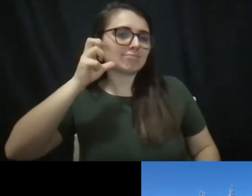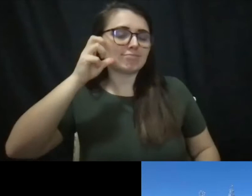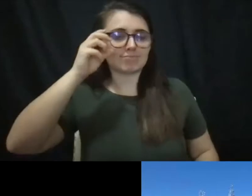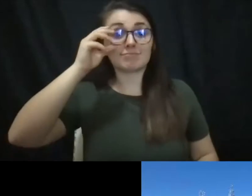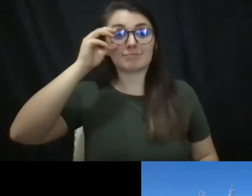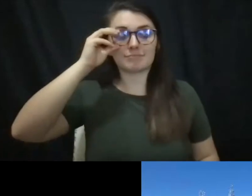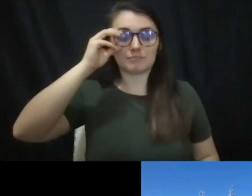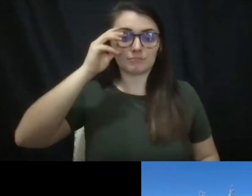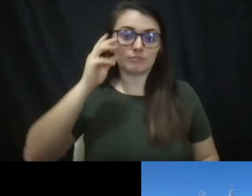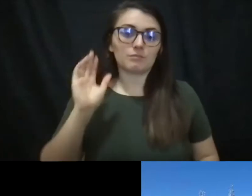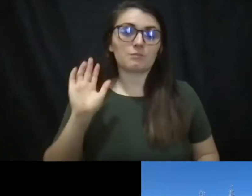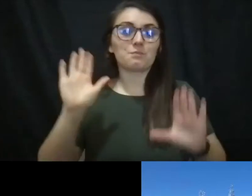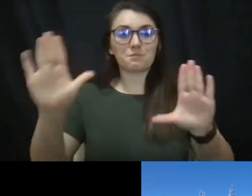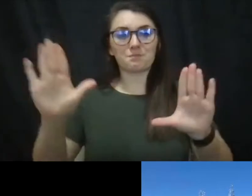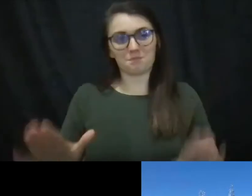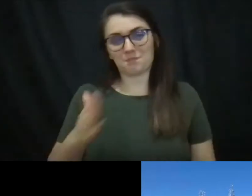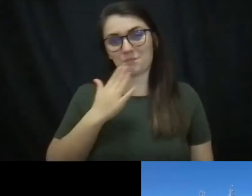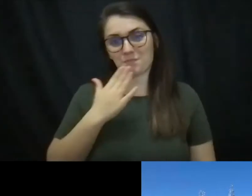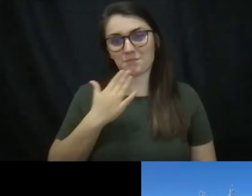Awesome. that's how we get them.